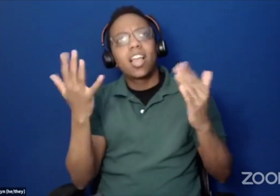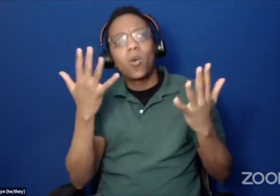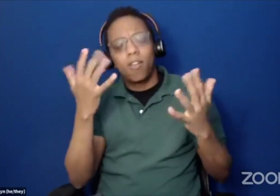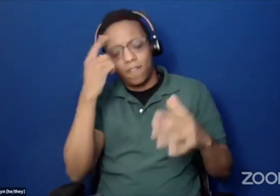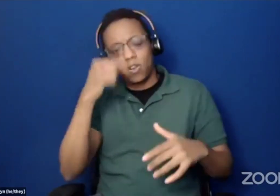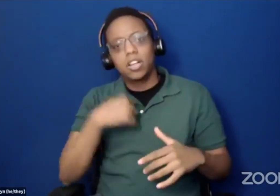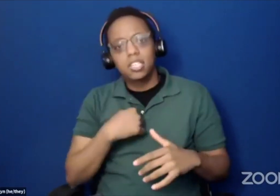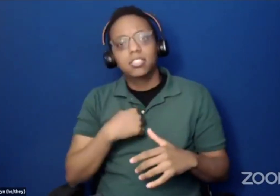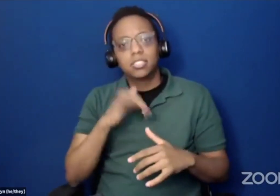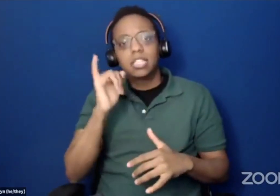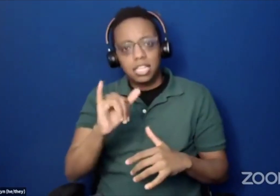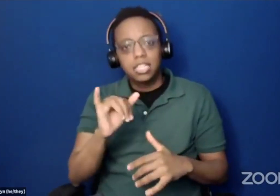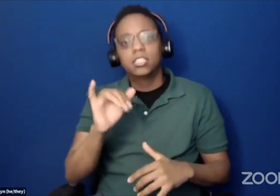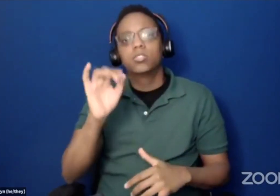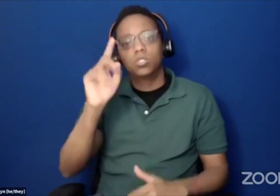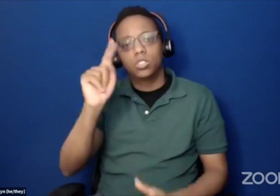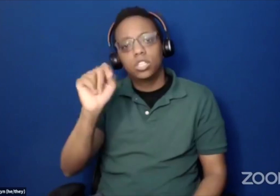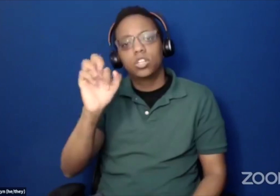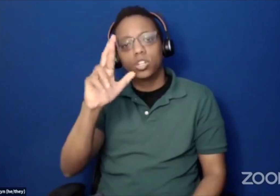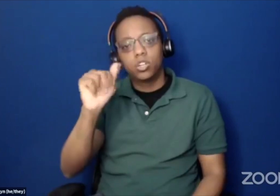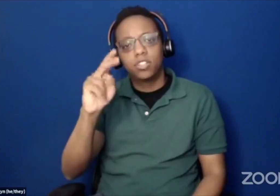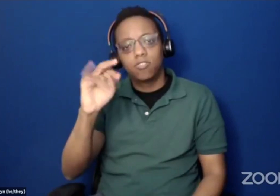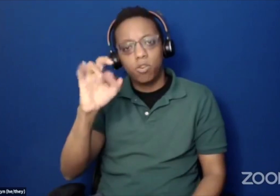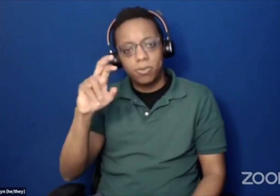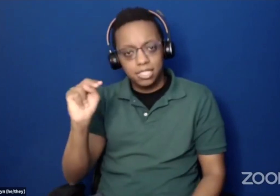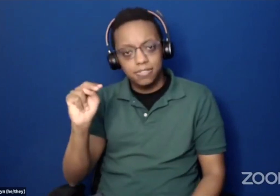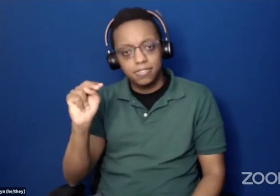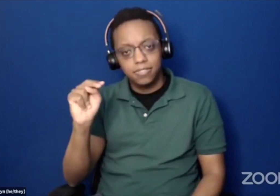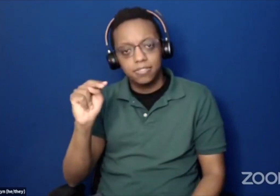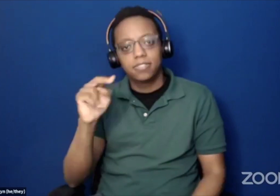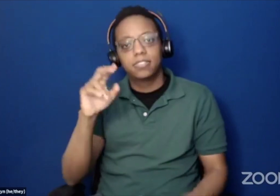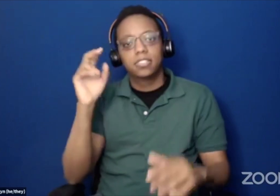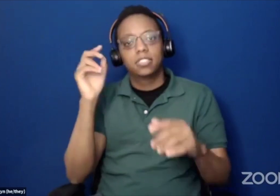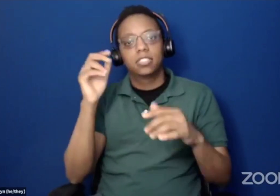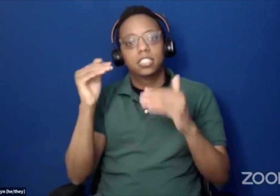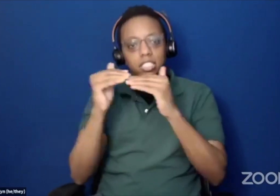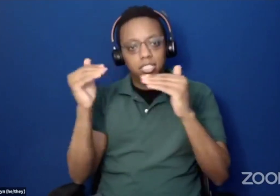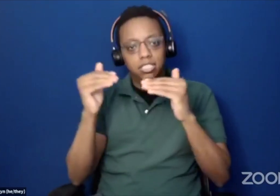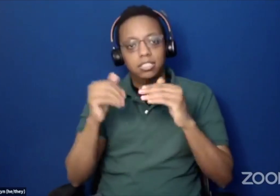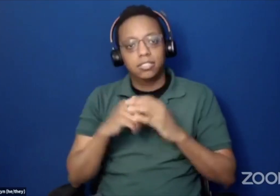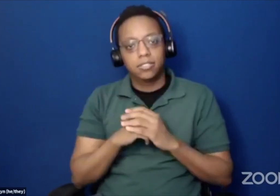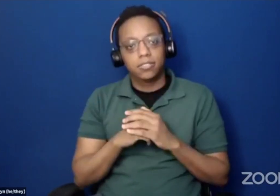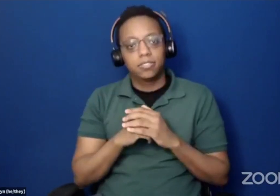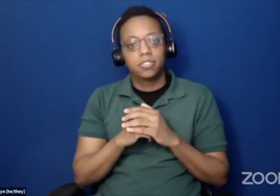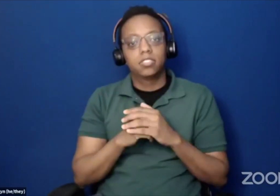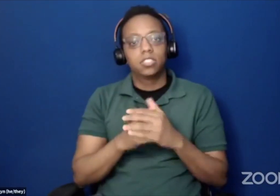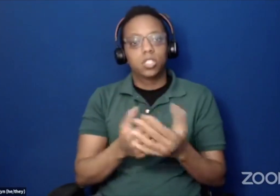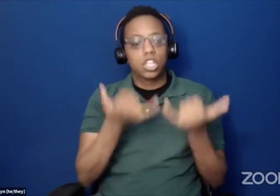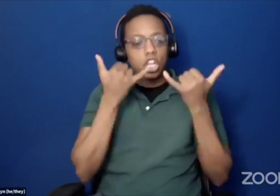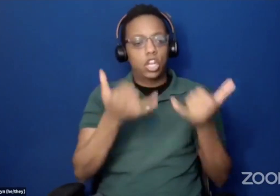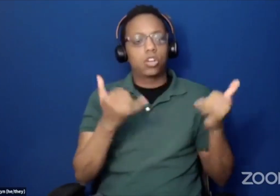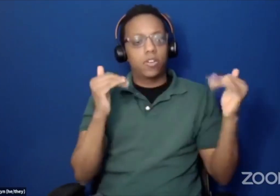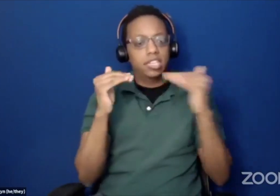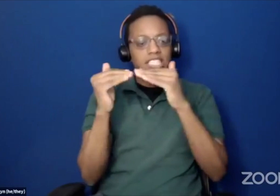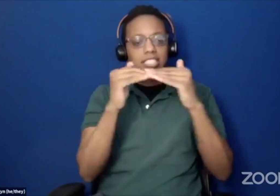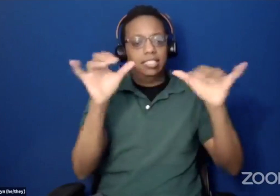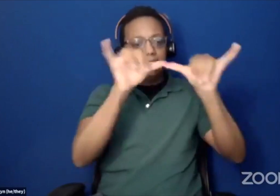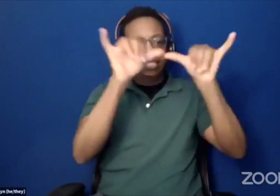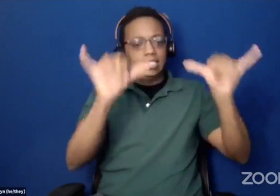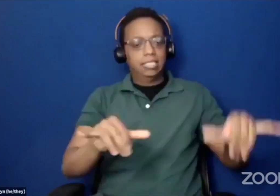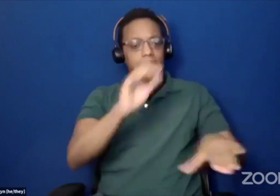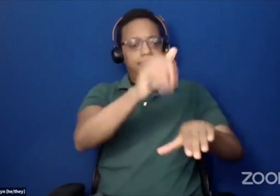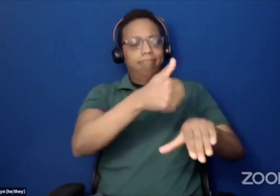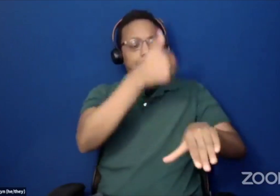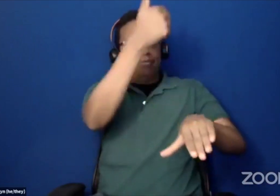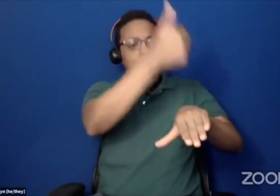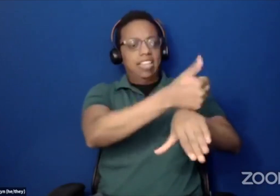transformative justice, removing the current justice system that is in place that is based